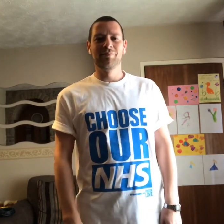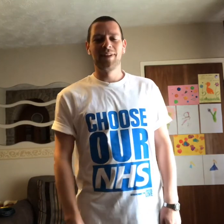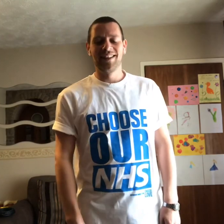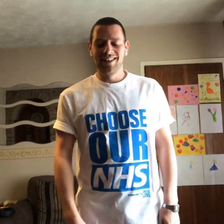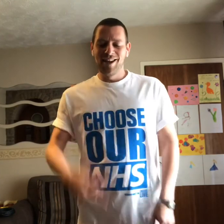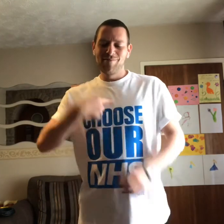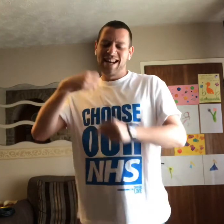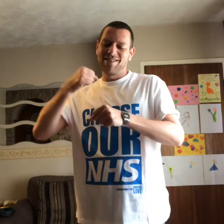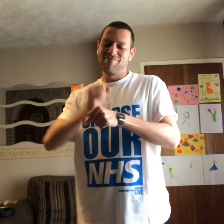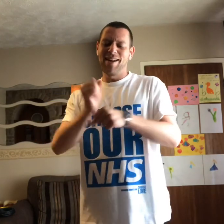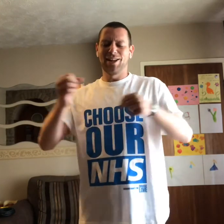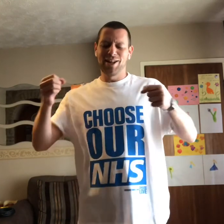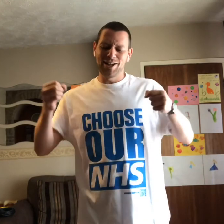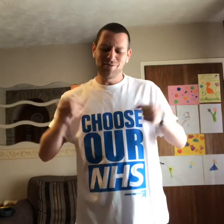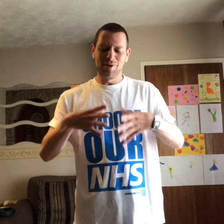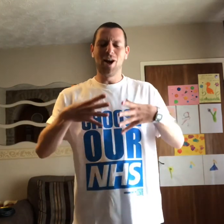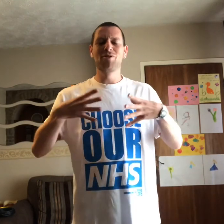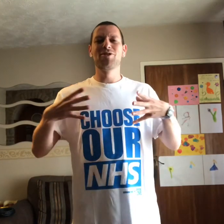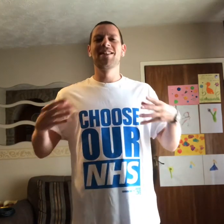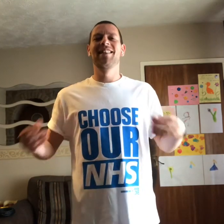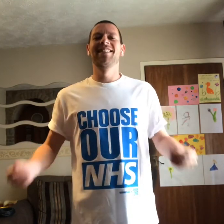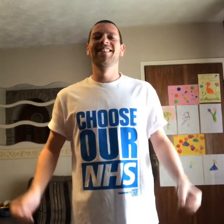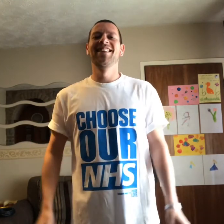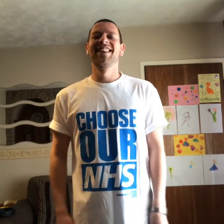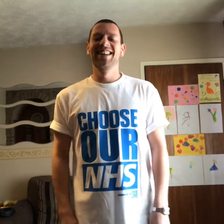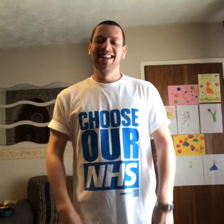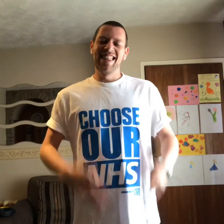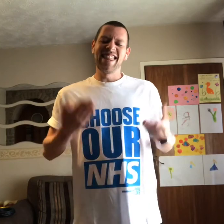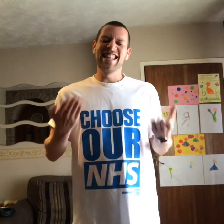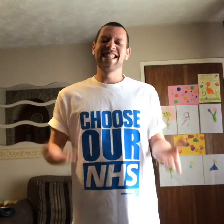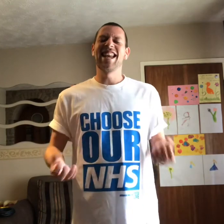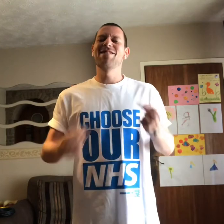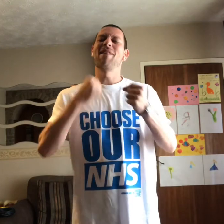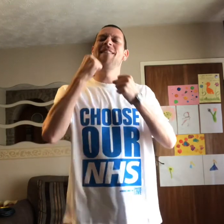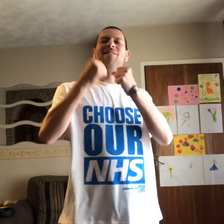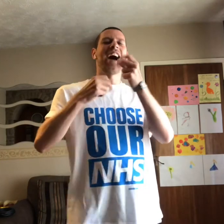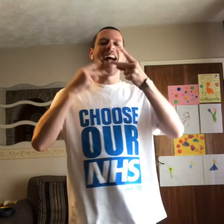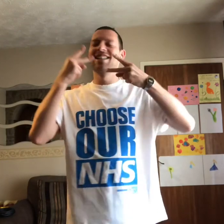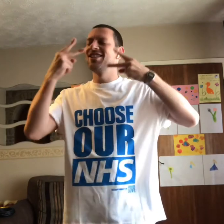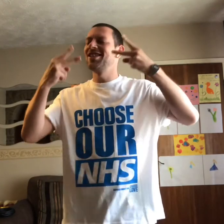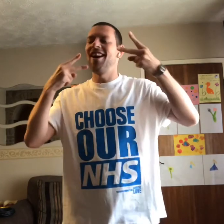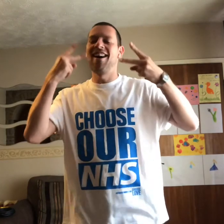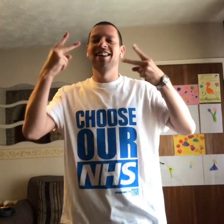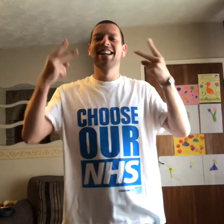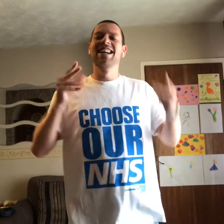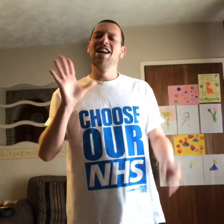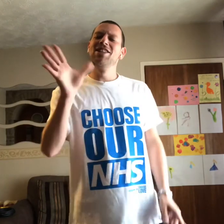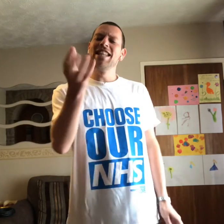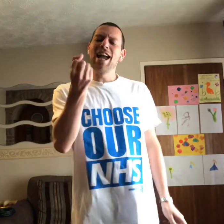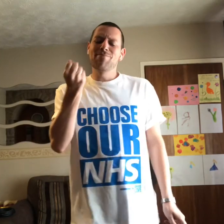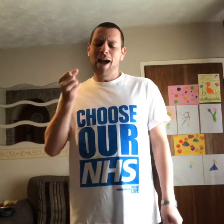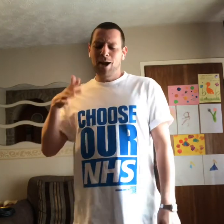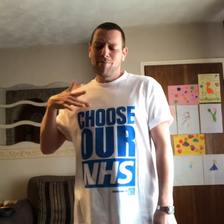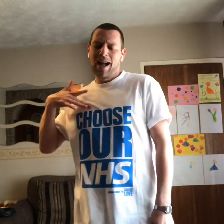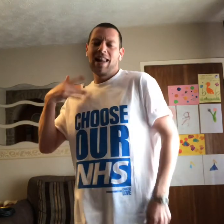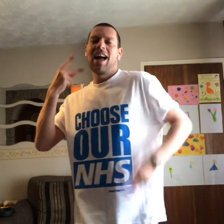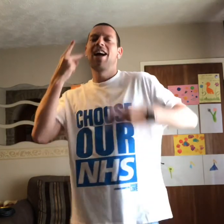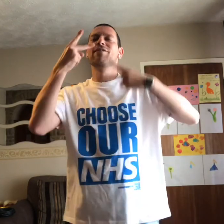But I can make an explosion This is my fight song Take back my life